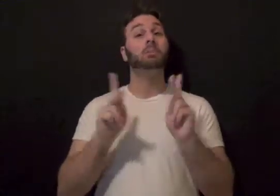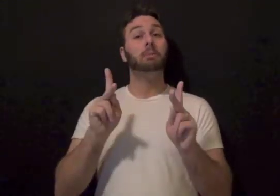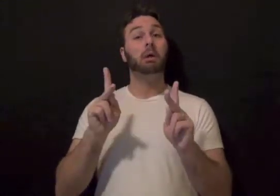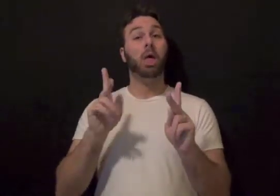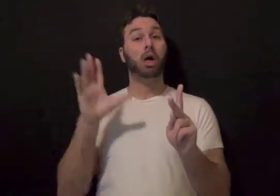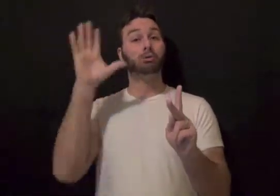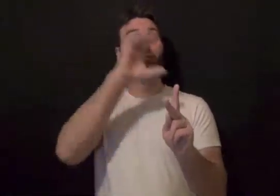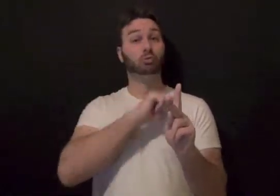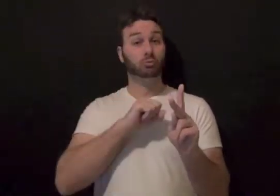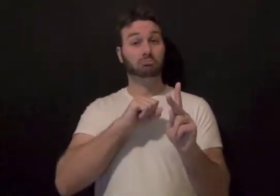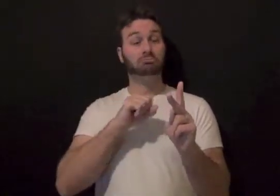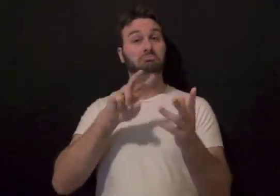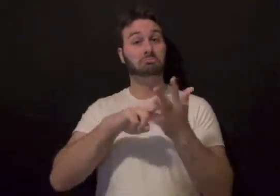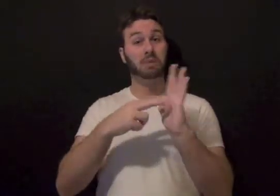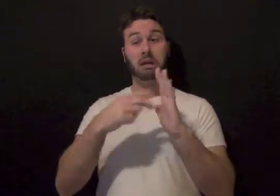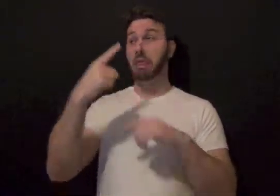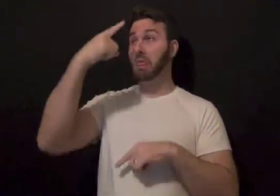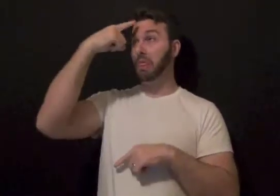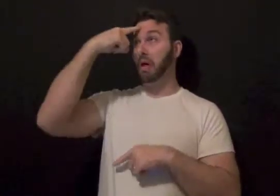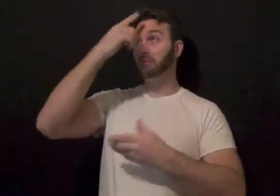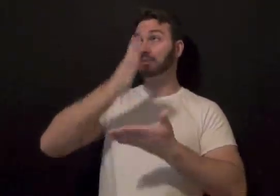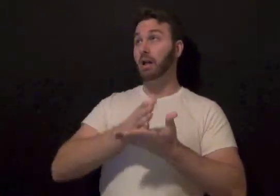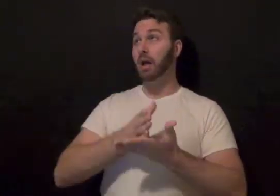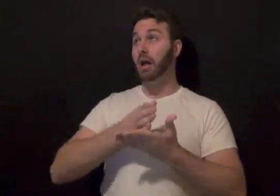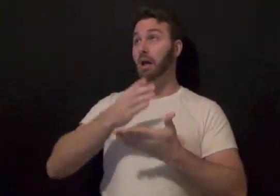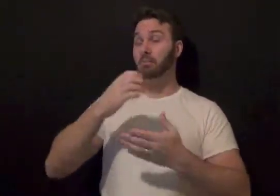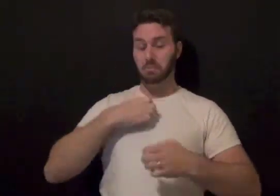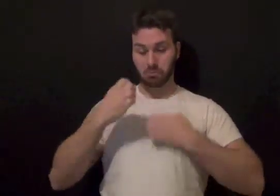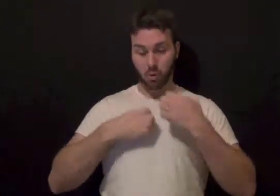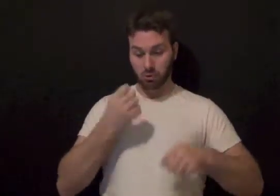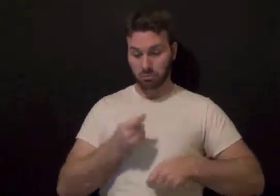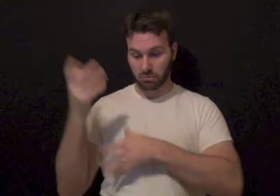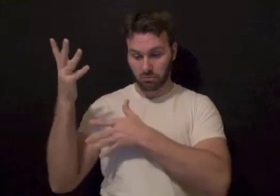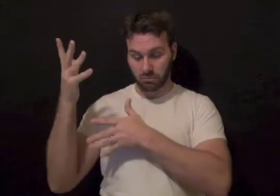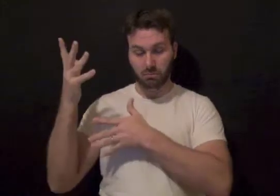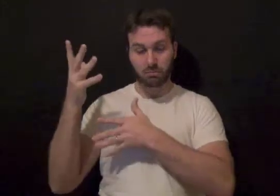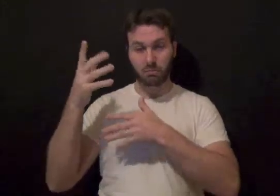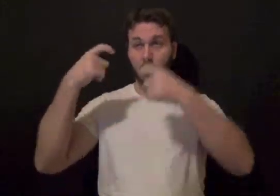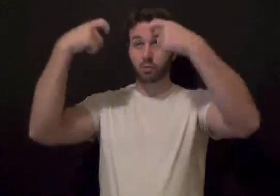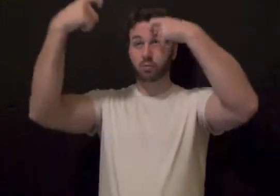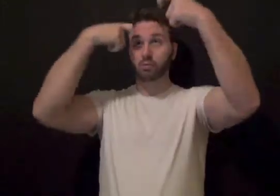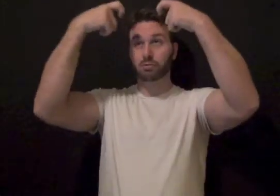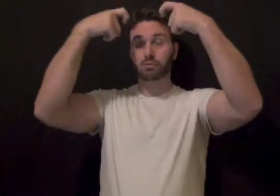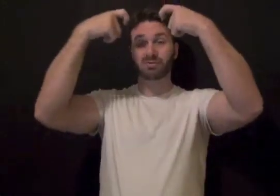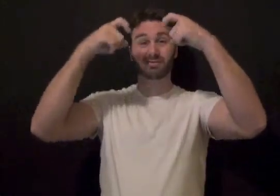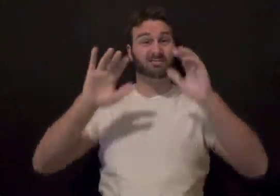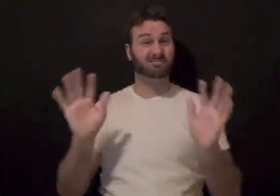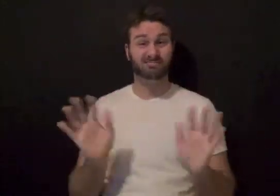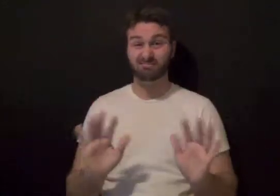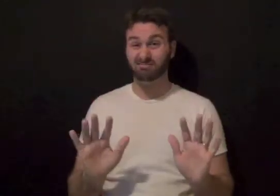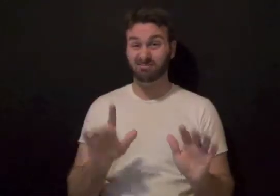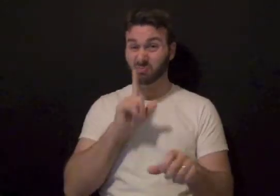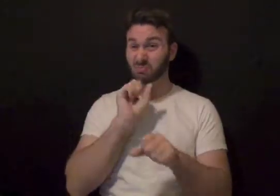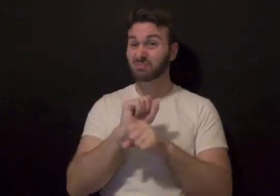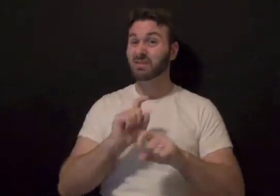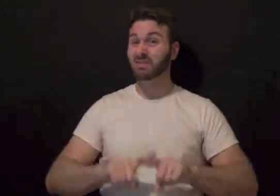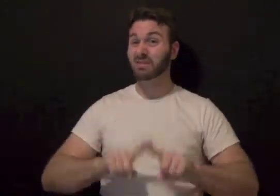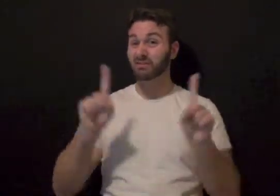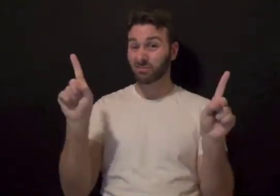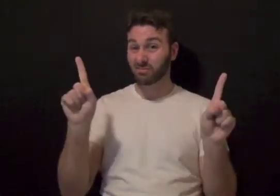of stopping thoughts, getting rid of emotions, somehow controlling the mind. But actually it's quite different from that. It's more about sort of stepping